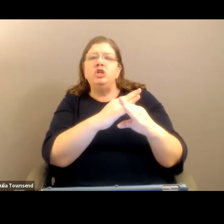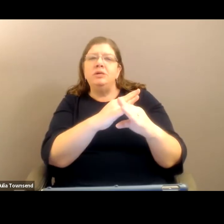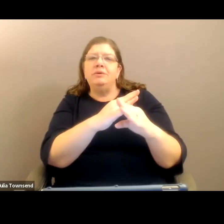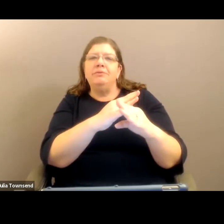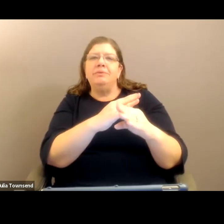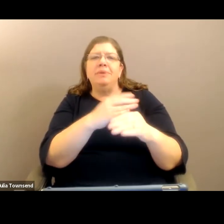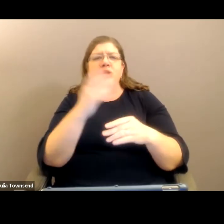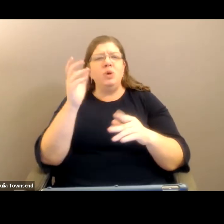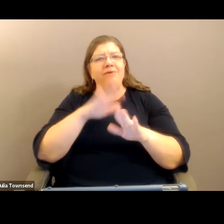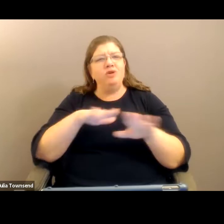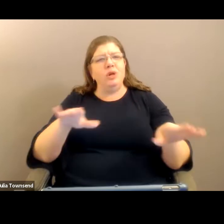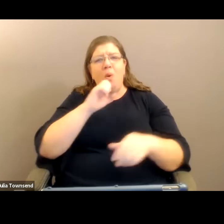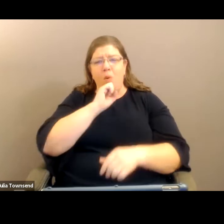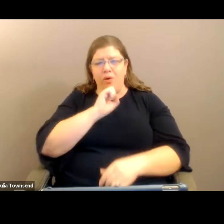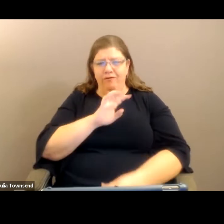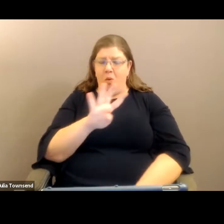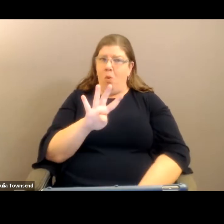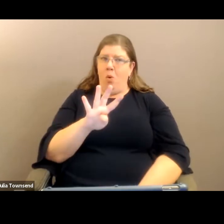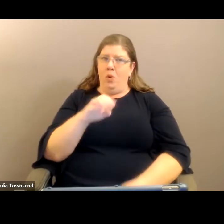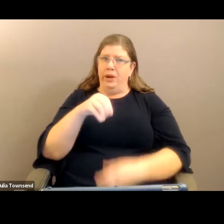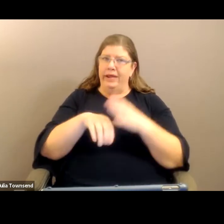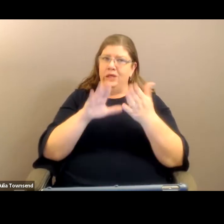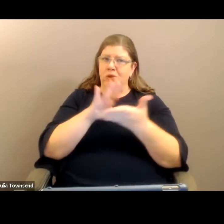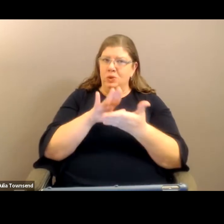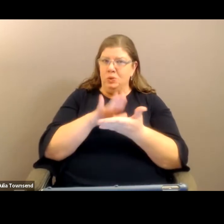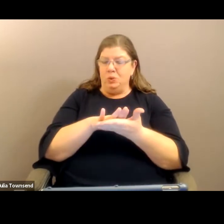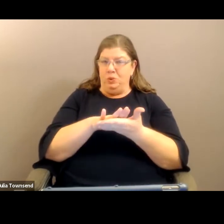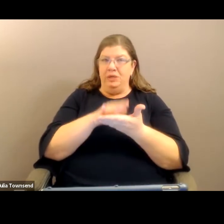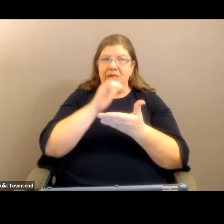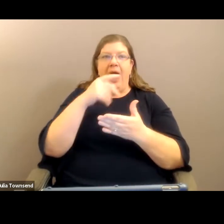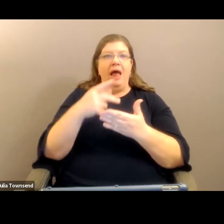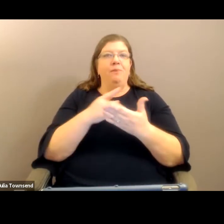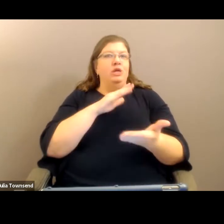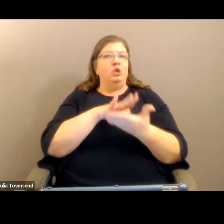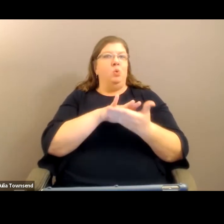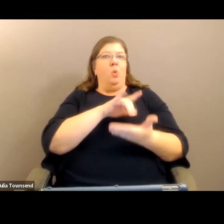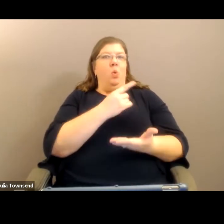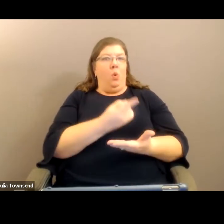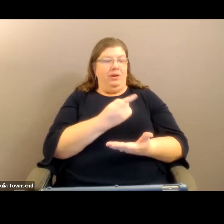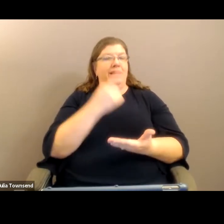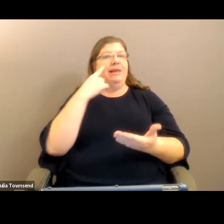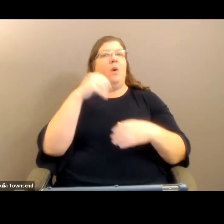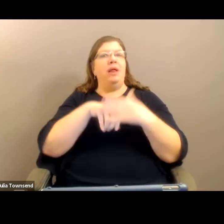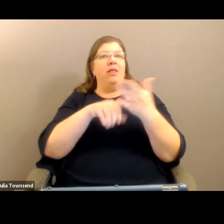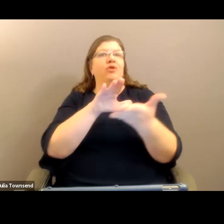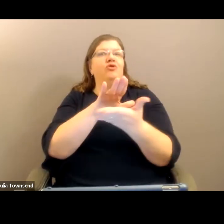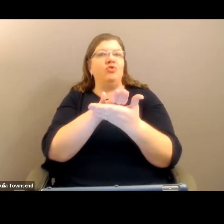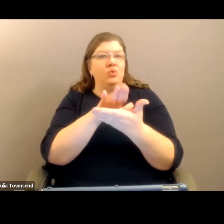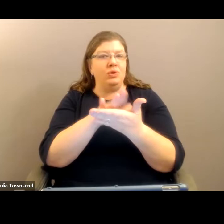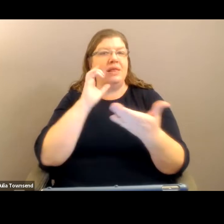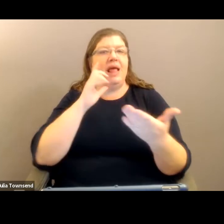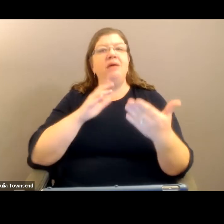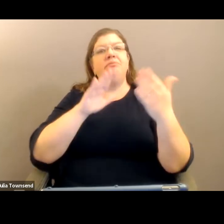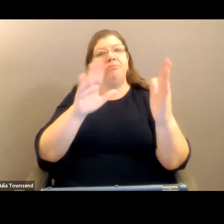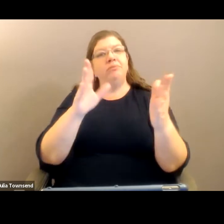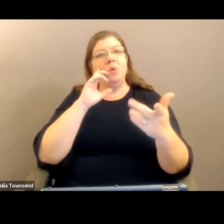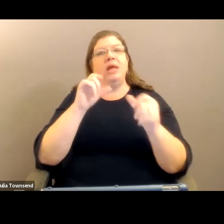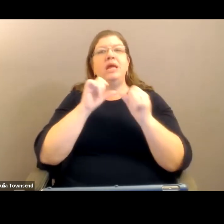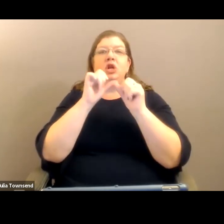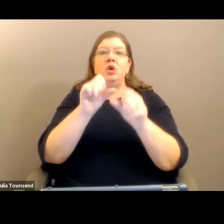4-year-olds in your school, actually in the schools, and not necessarily just in the preschool. So that is an avenue that we can continue to work on and continue